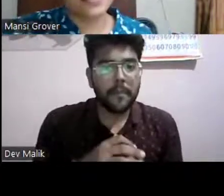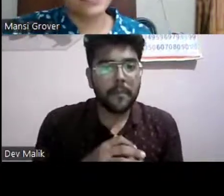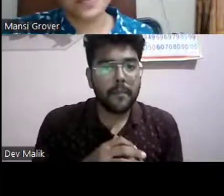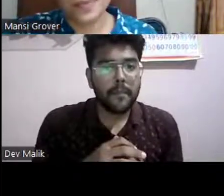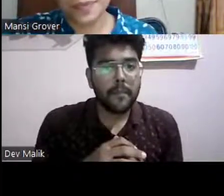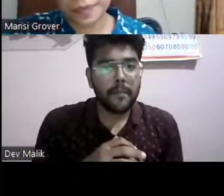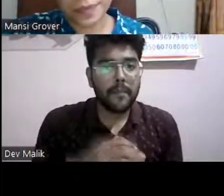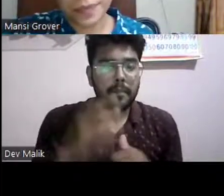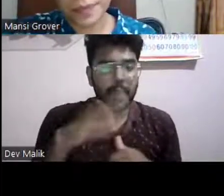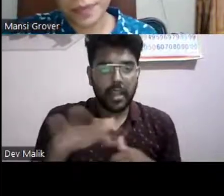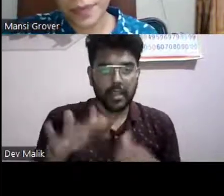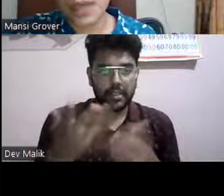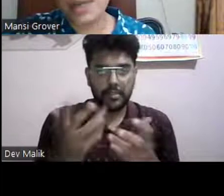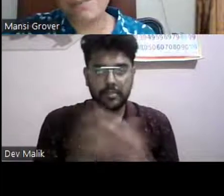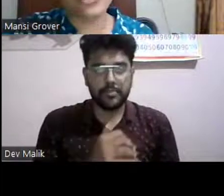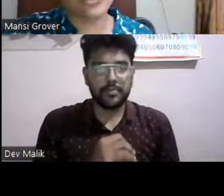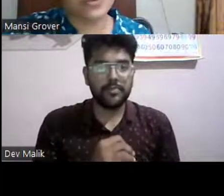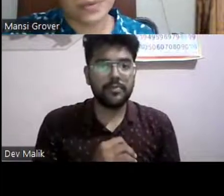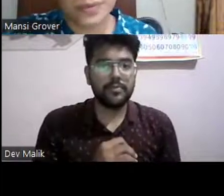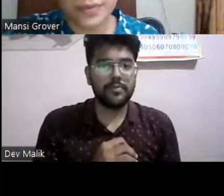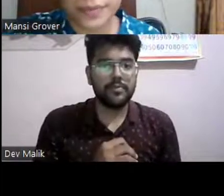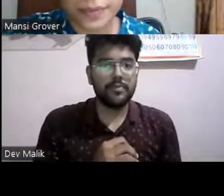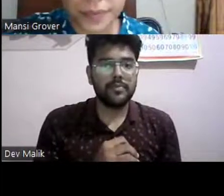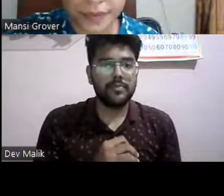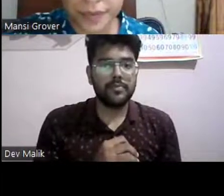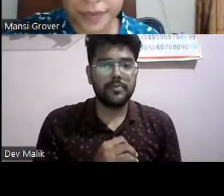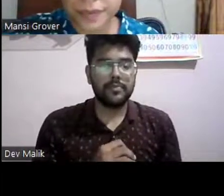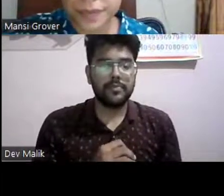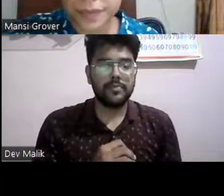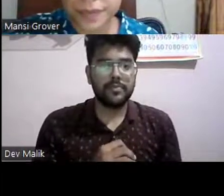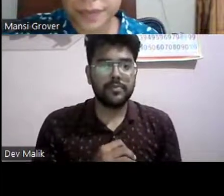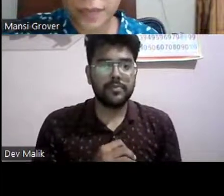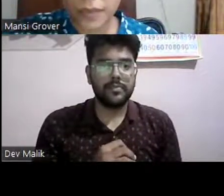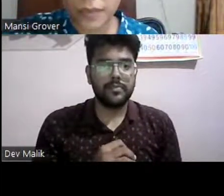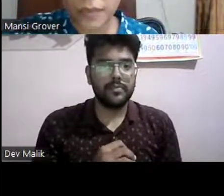kid in a metro.